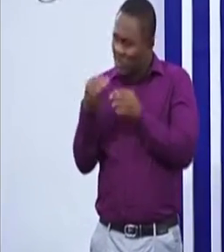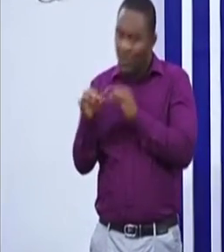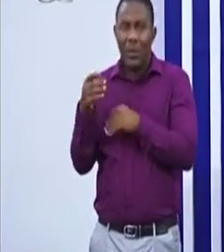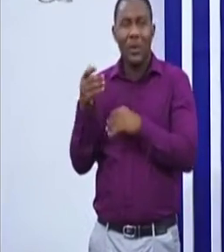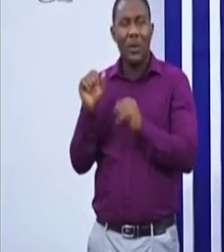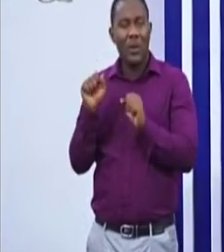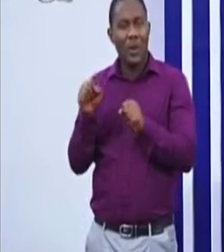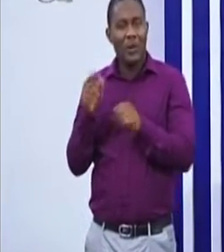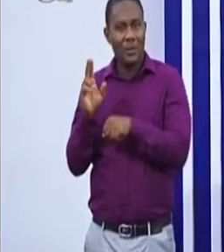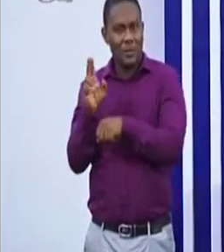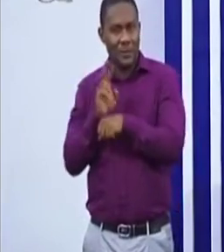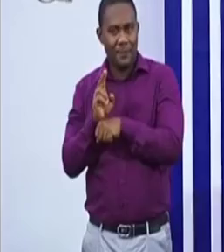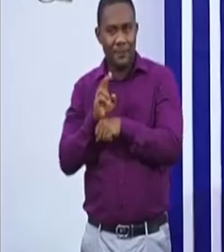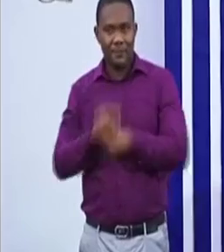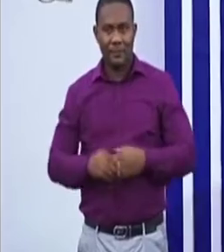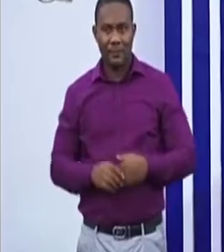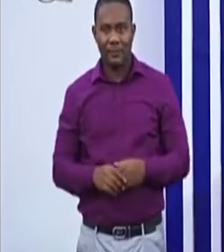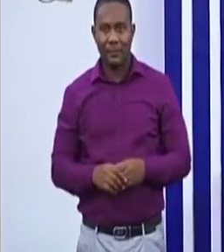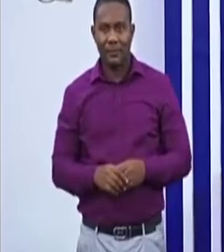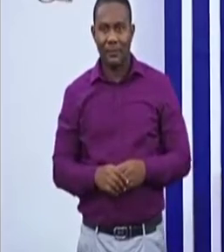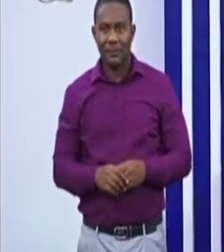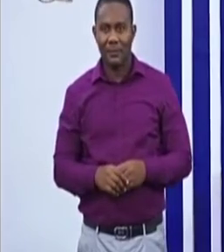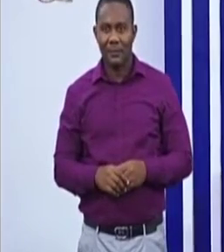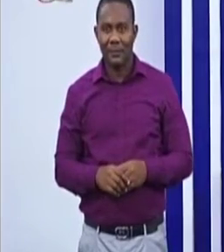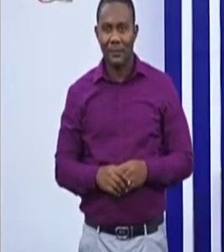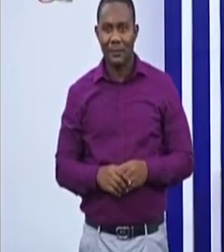that we have at our disposal.